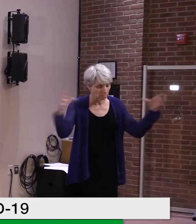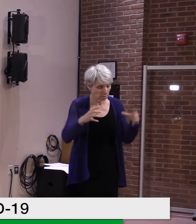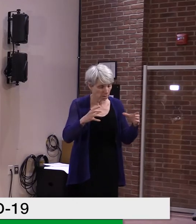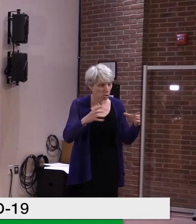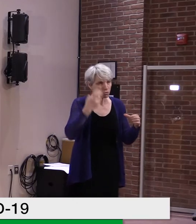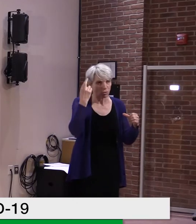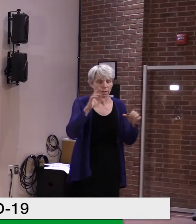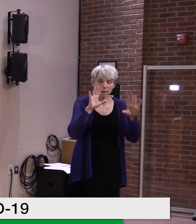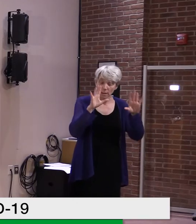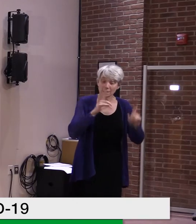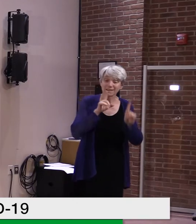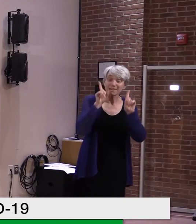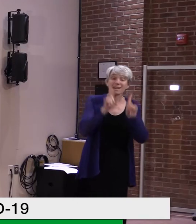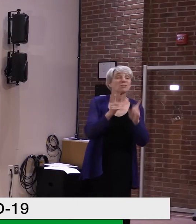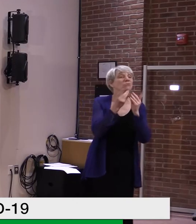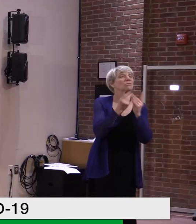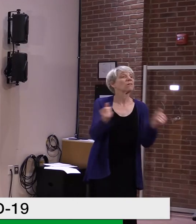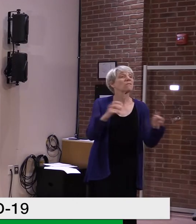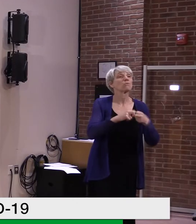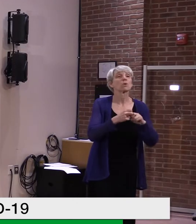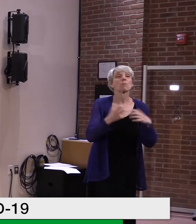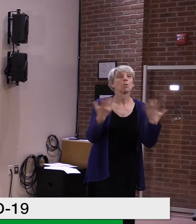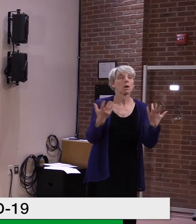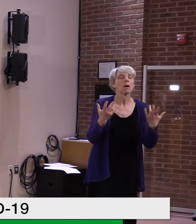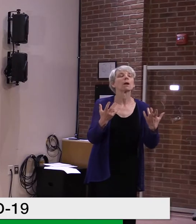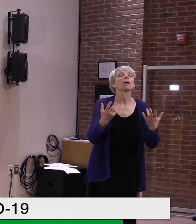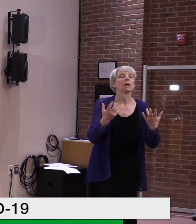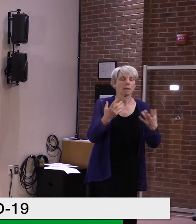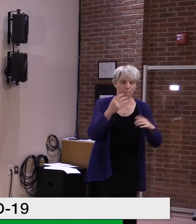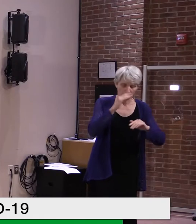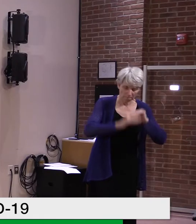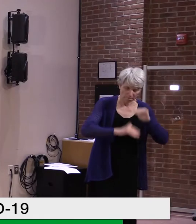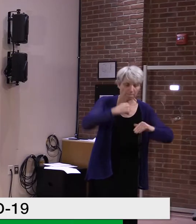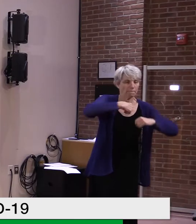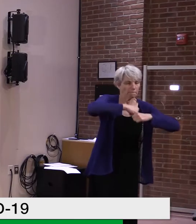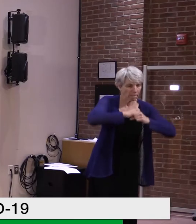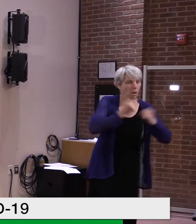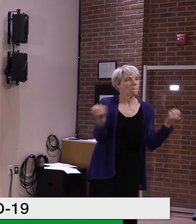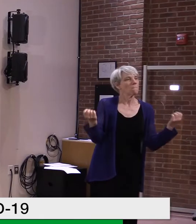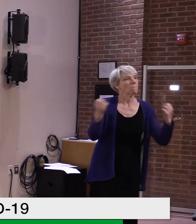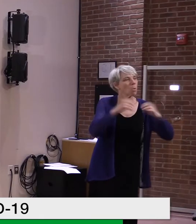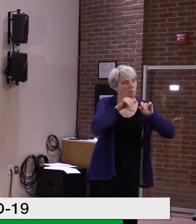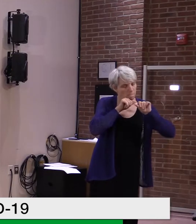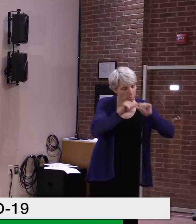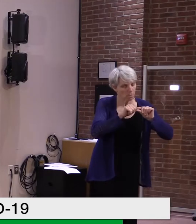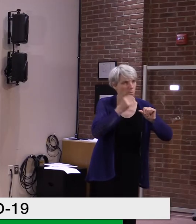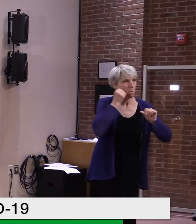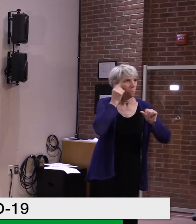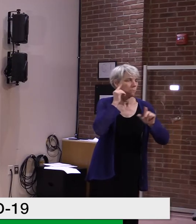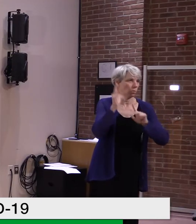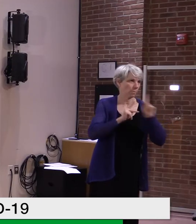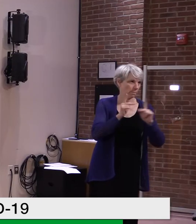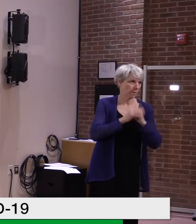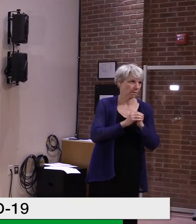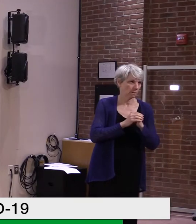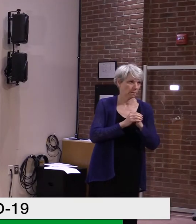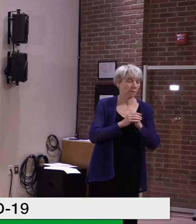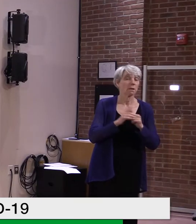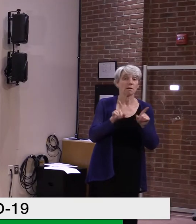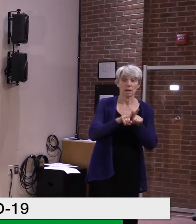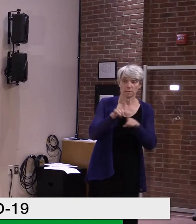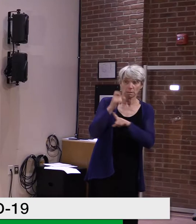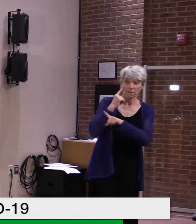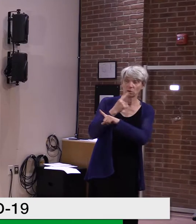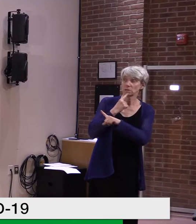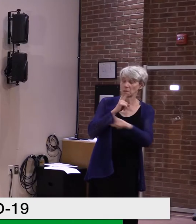the only way to resolve this issue. And as the governor said, the governor put forth over $250 million